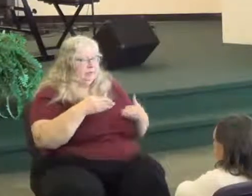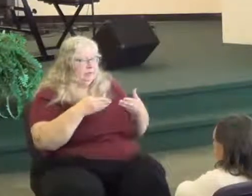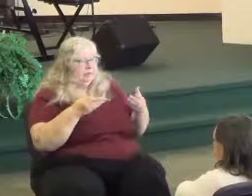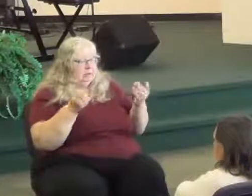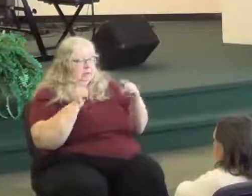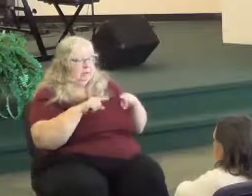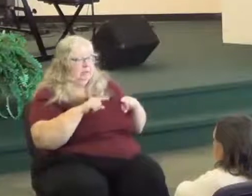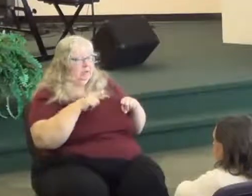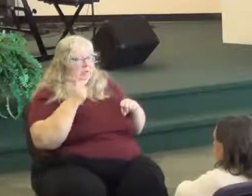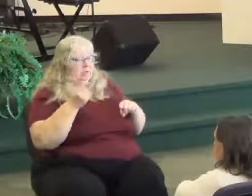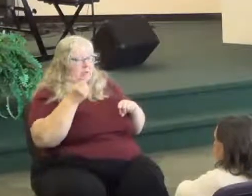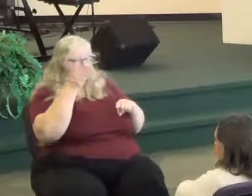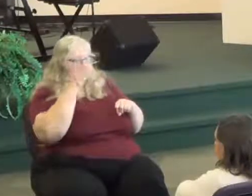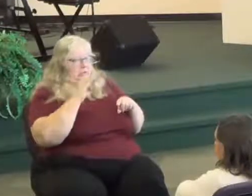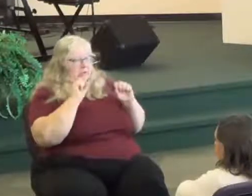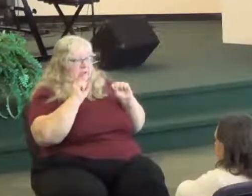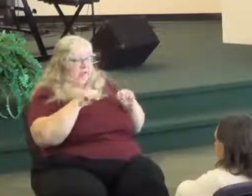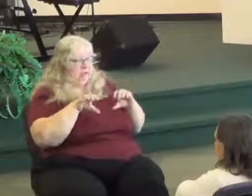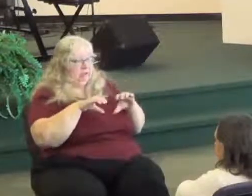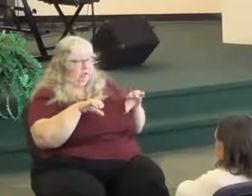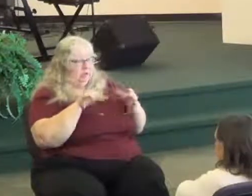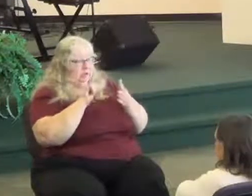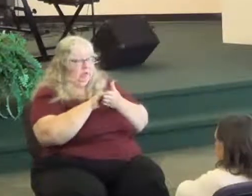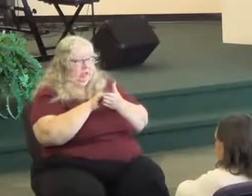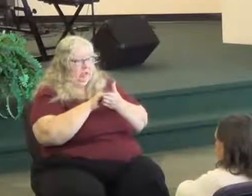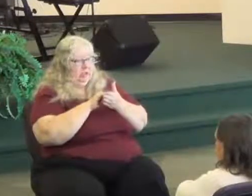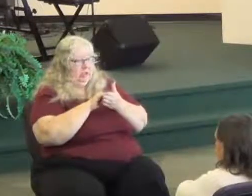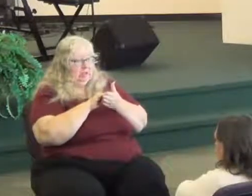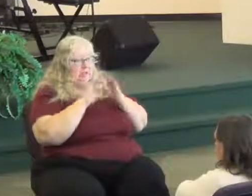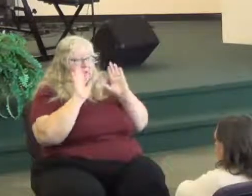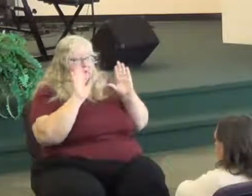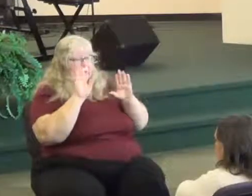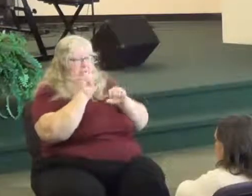Only God can do that. This is a miracle.